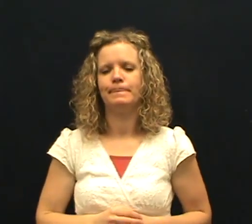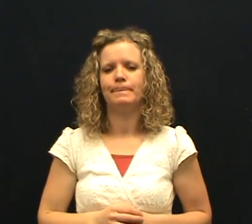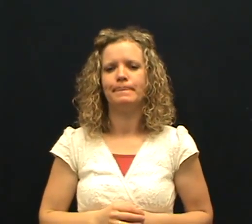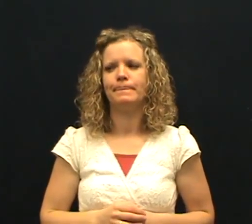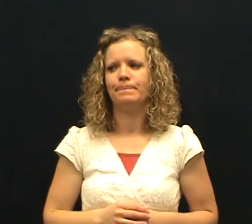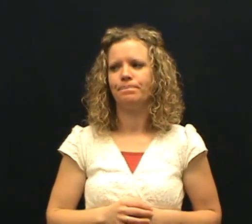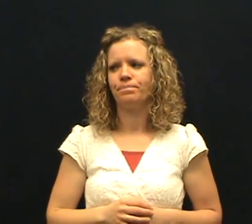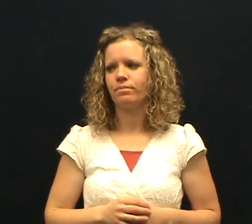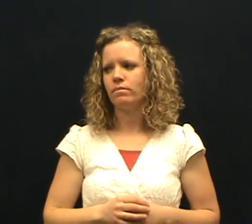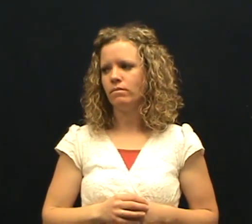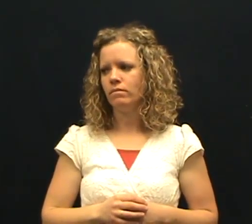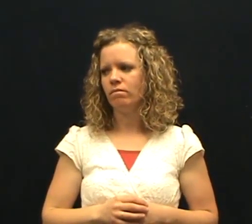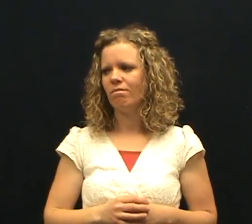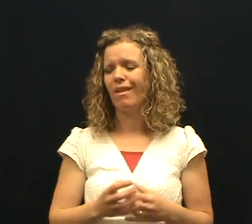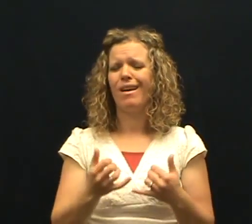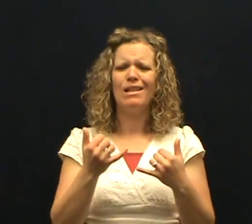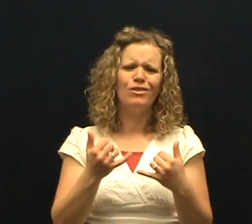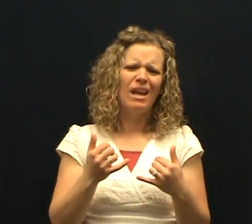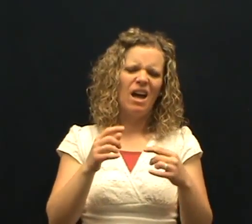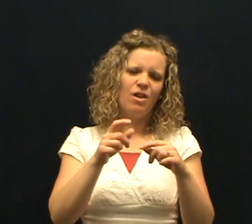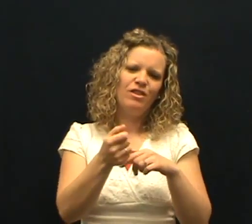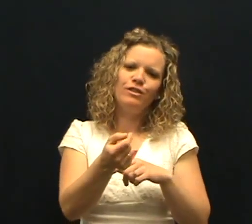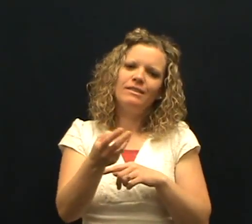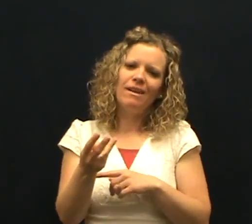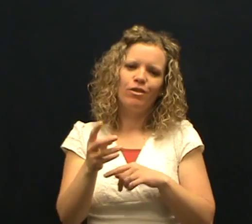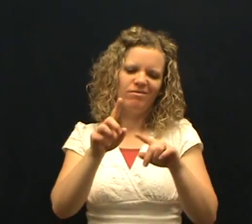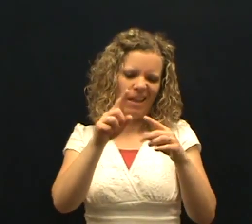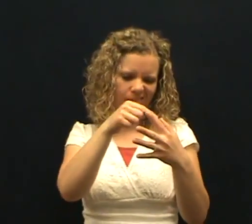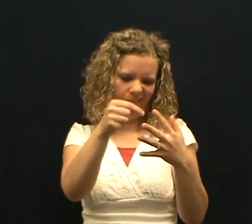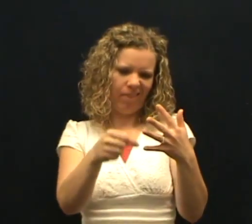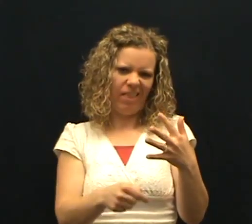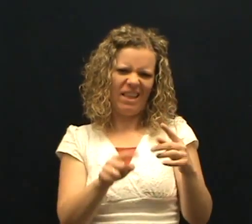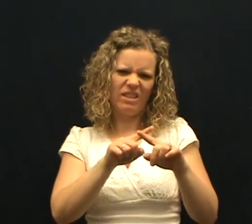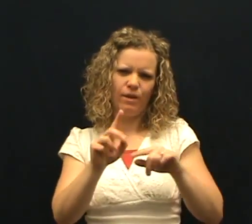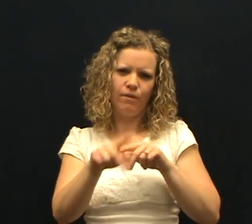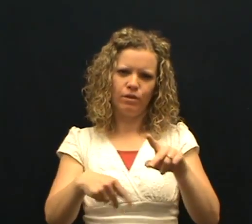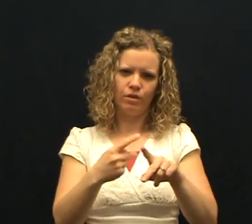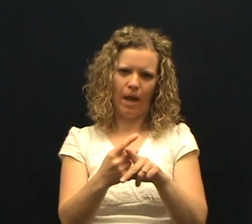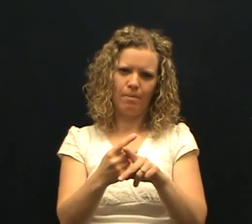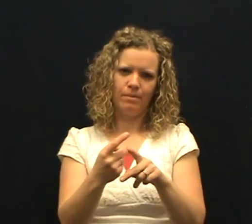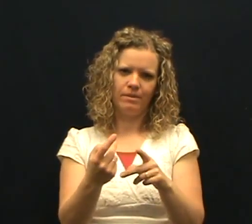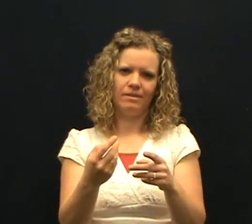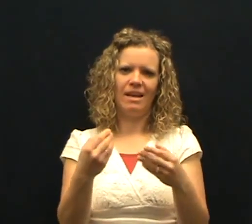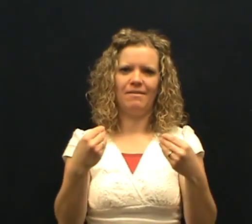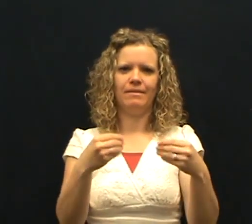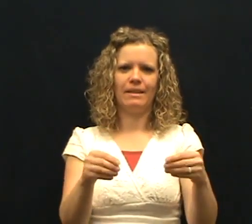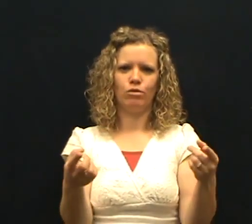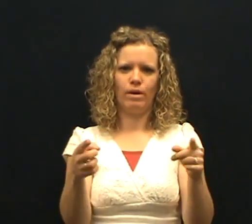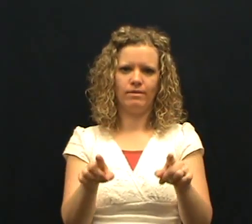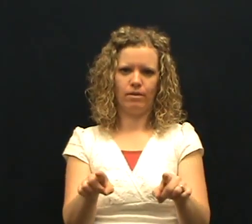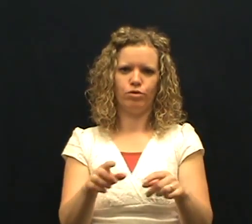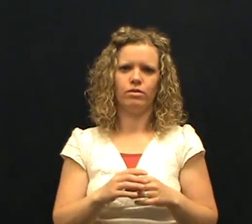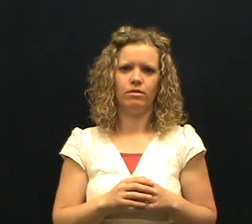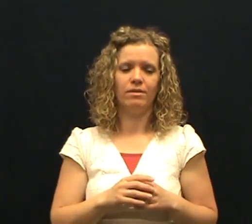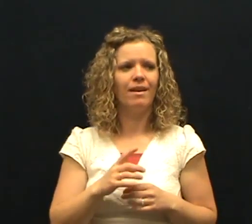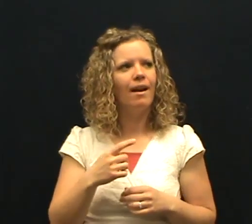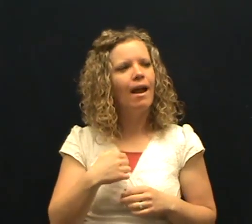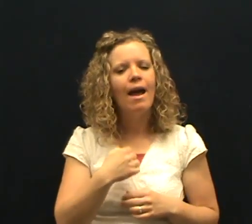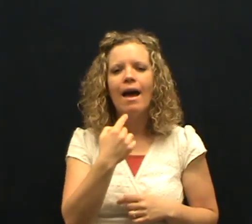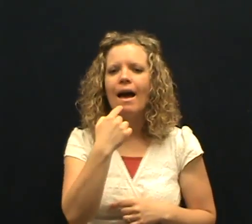So now we'll go through several types of sales transactions just to illustrate all these things. So remember, I said every sale when you're dealing with